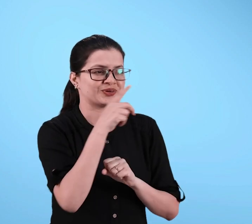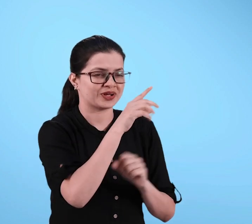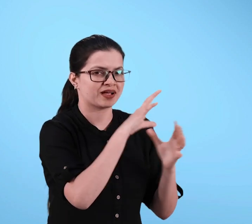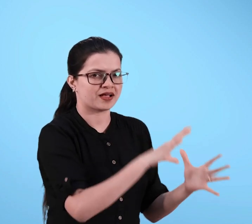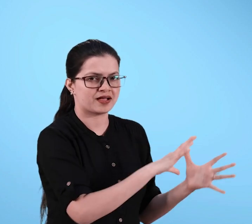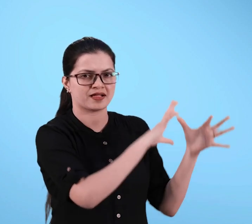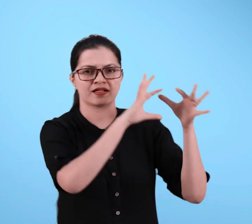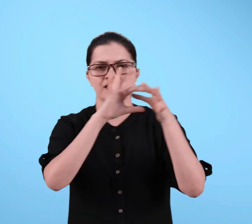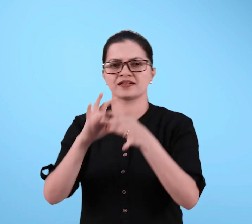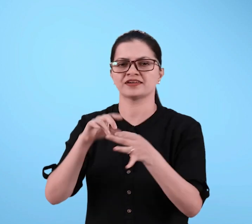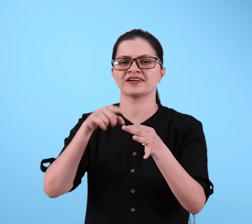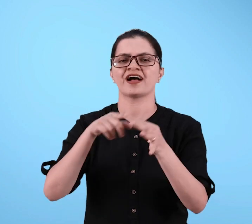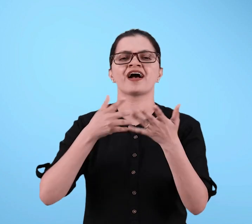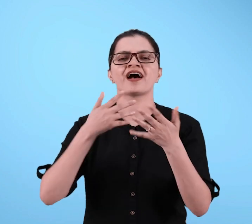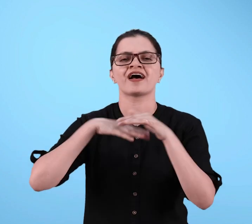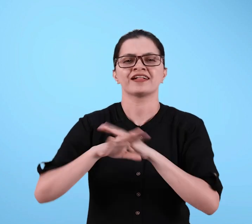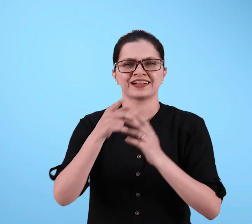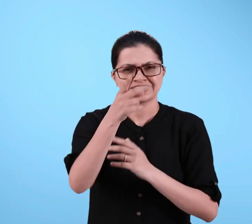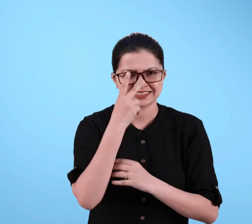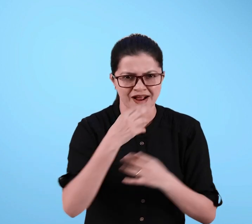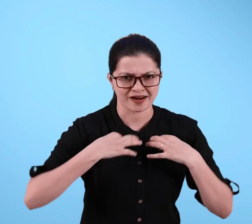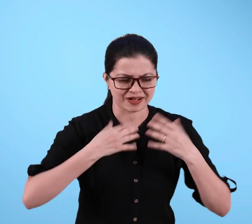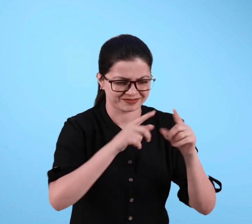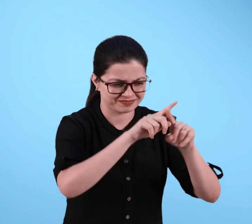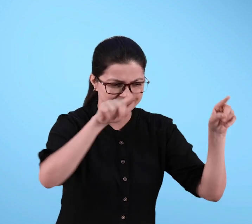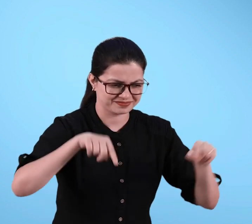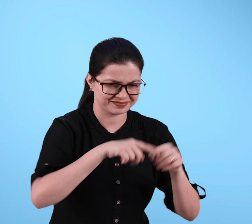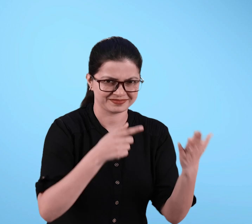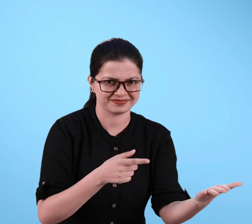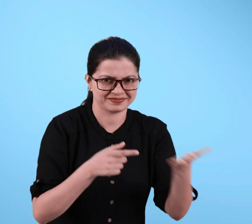fabric is made up of two sets of yarns arranged together.